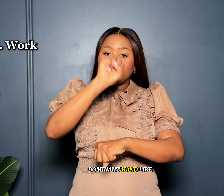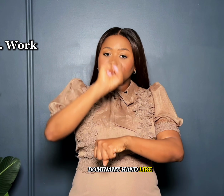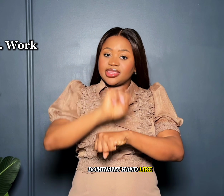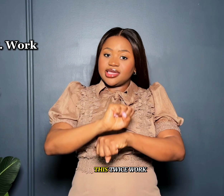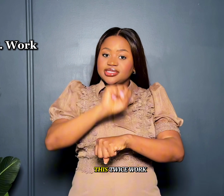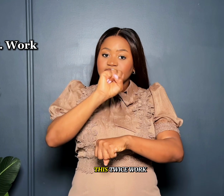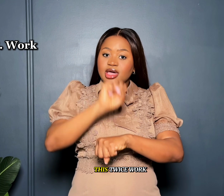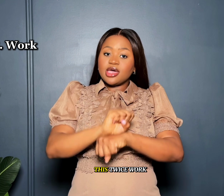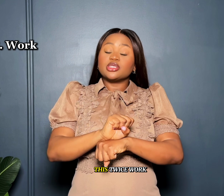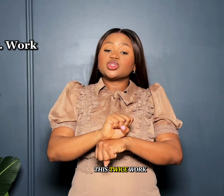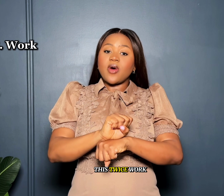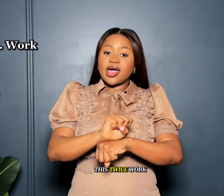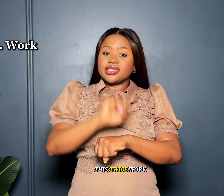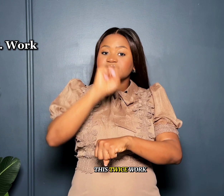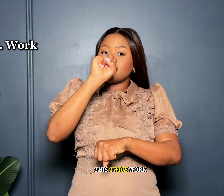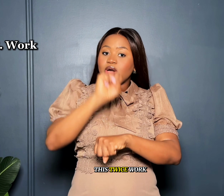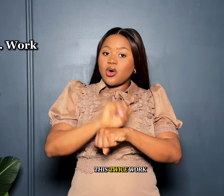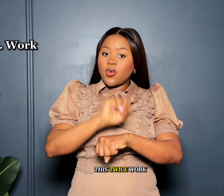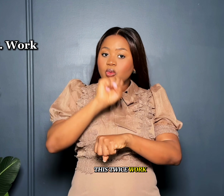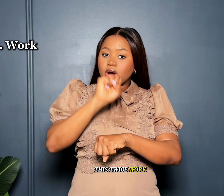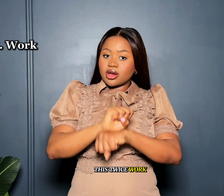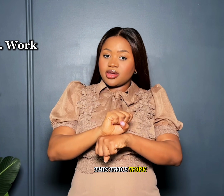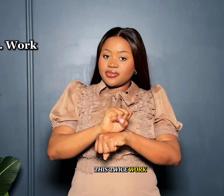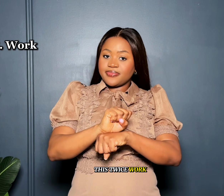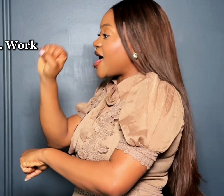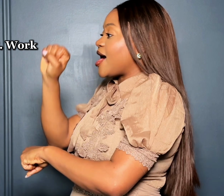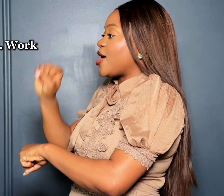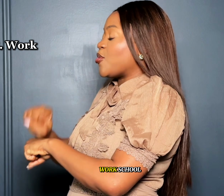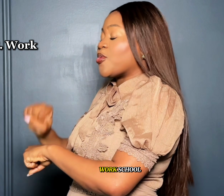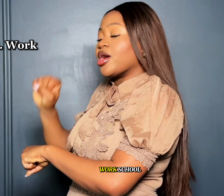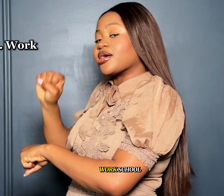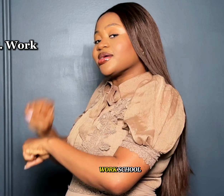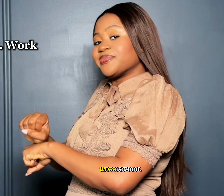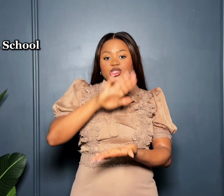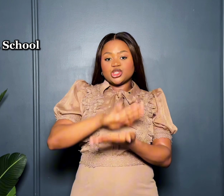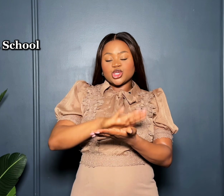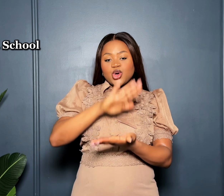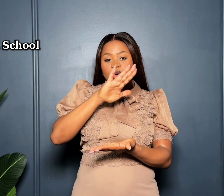like this twice. Work. Work. School.